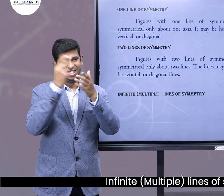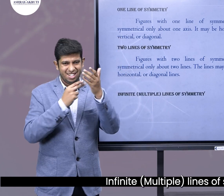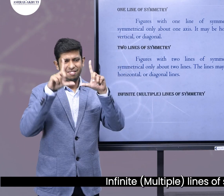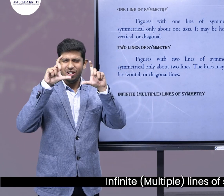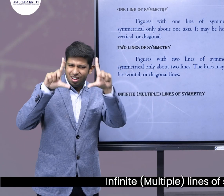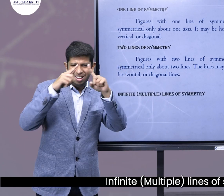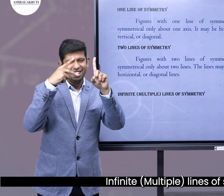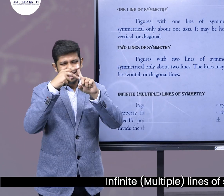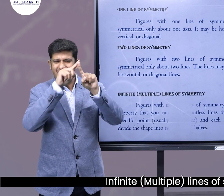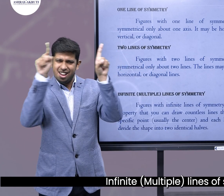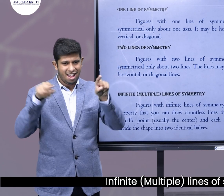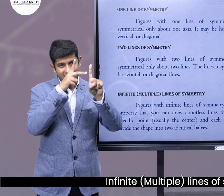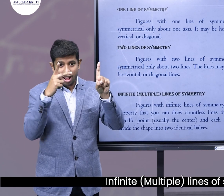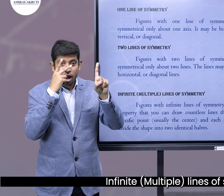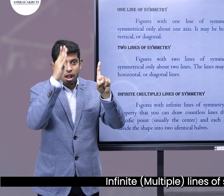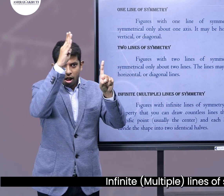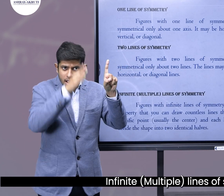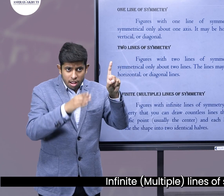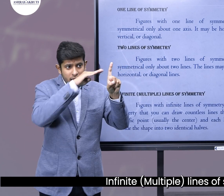Infinite lines of symmetry.